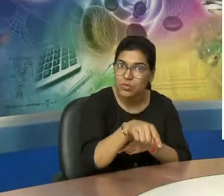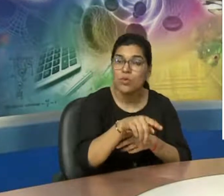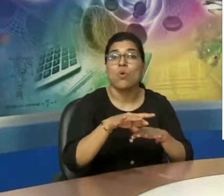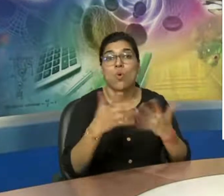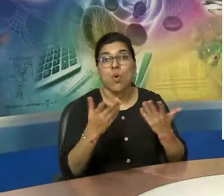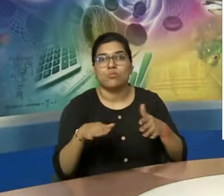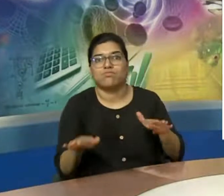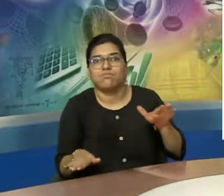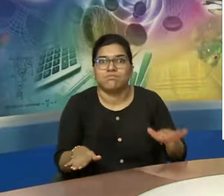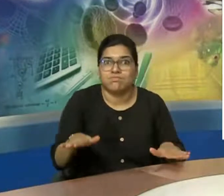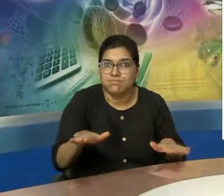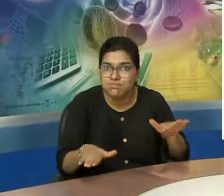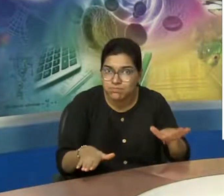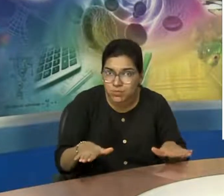seahorse, a seal,